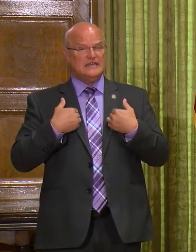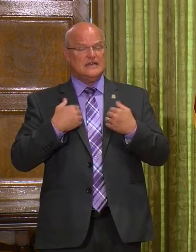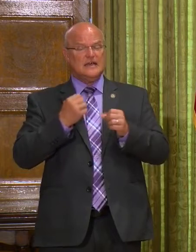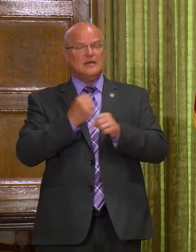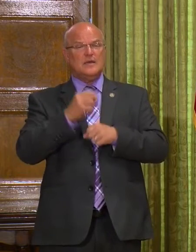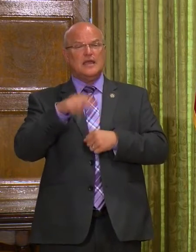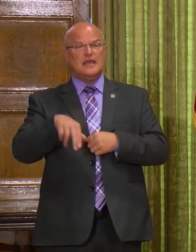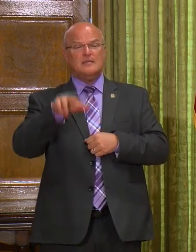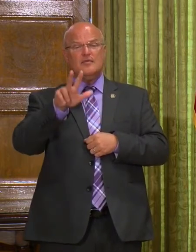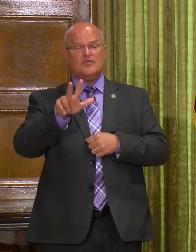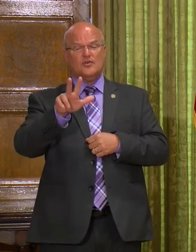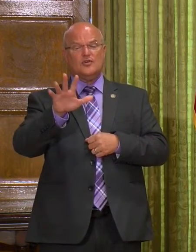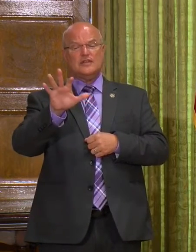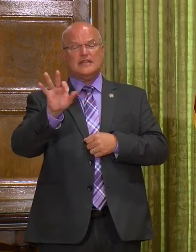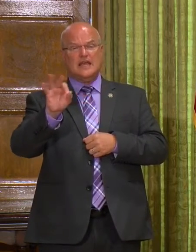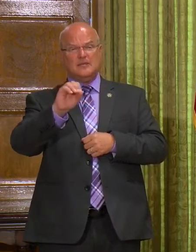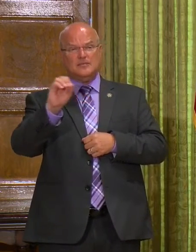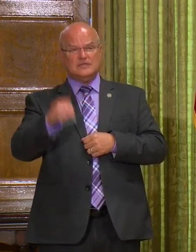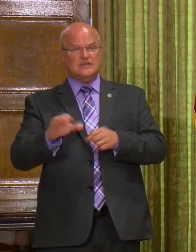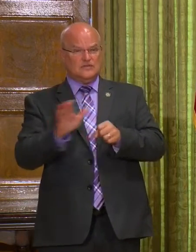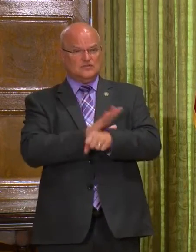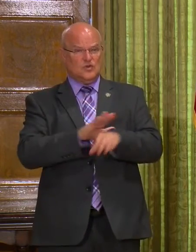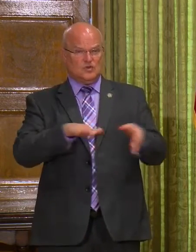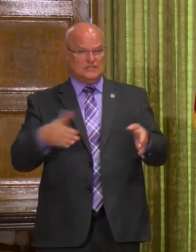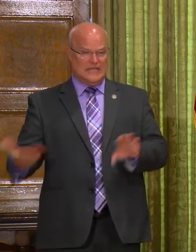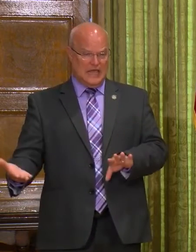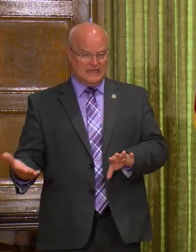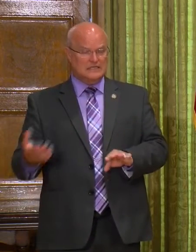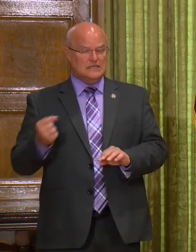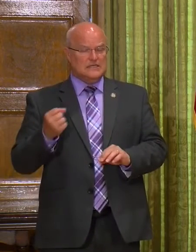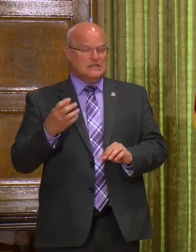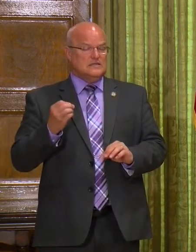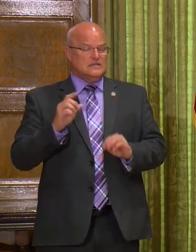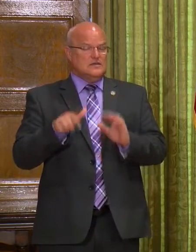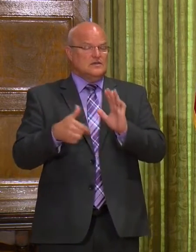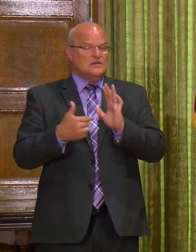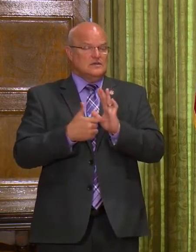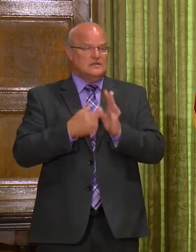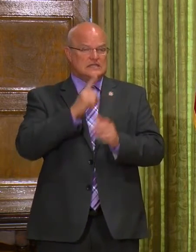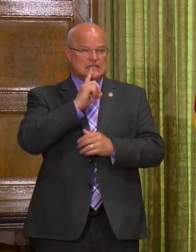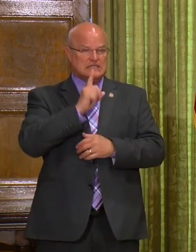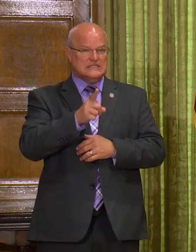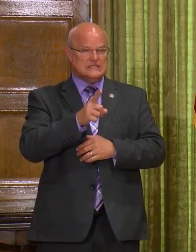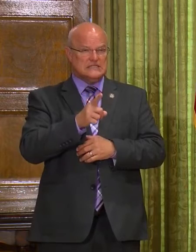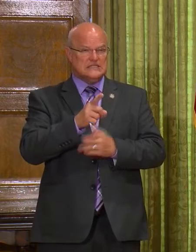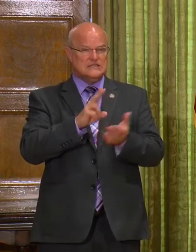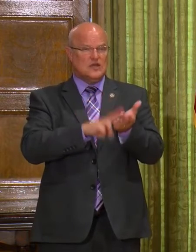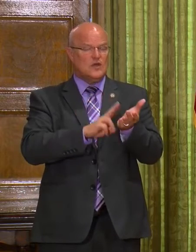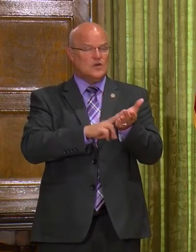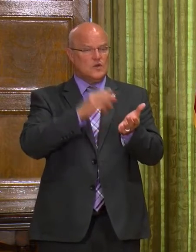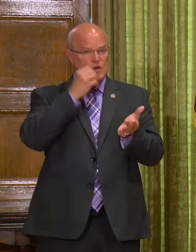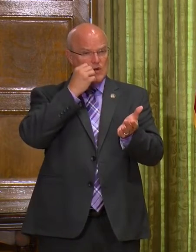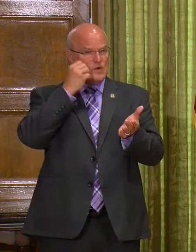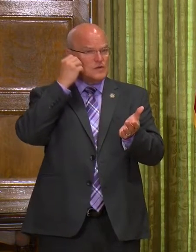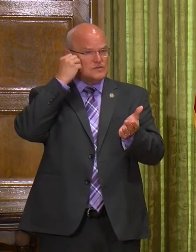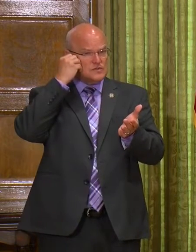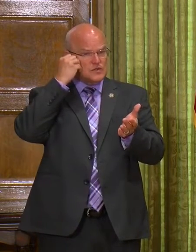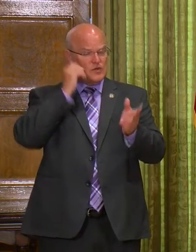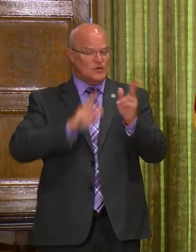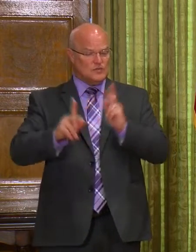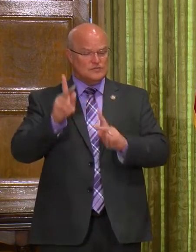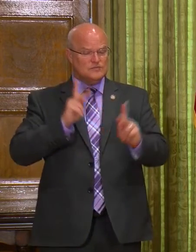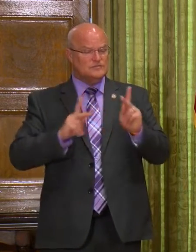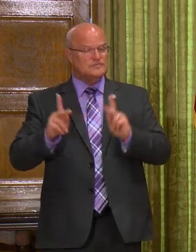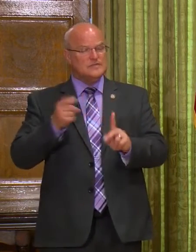up 39% of our total deaths. So this is our nursing home